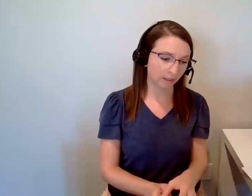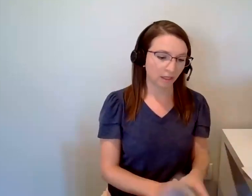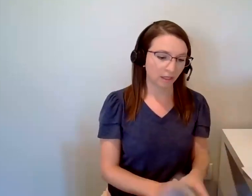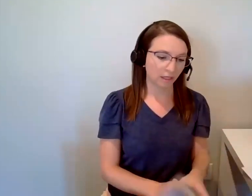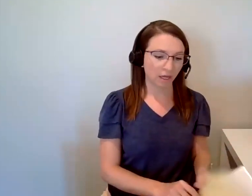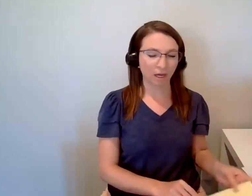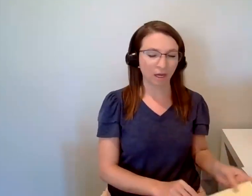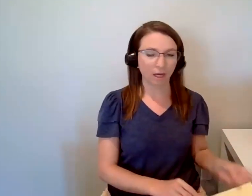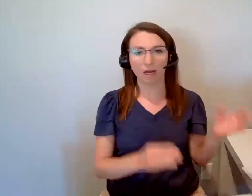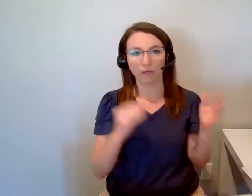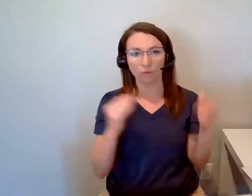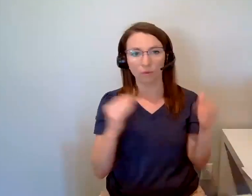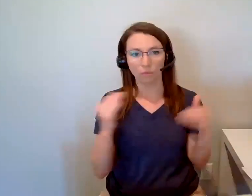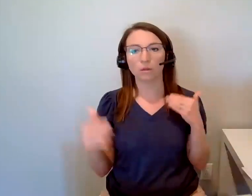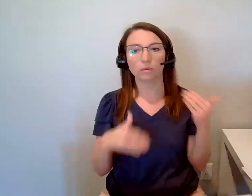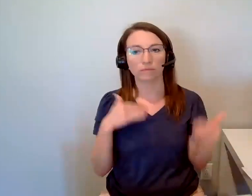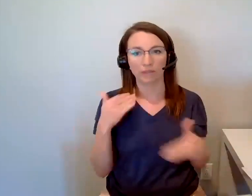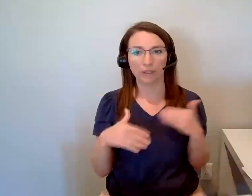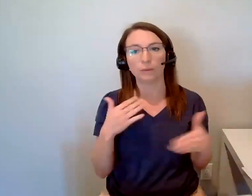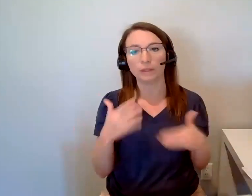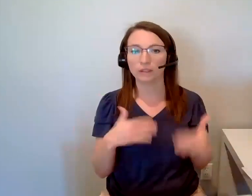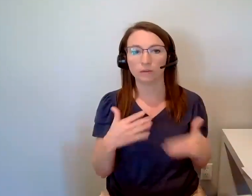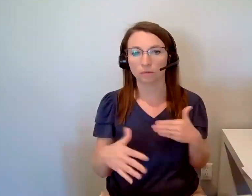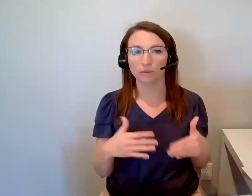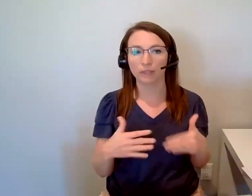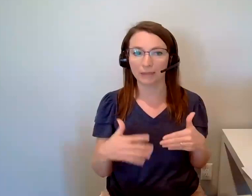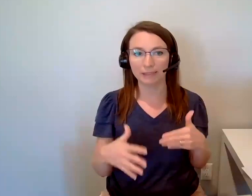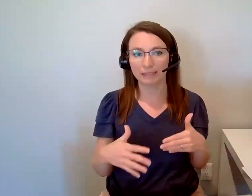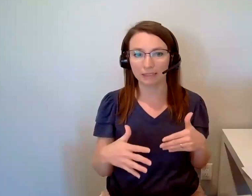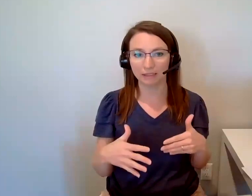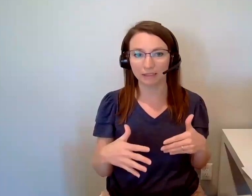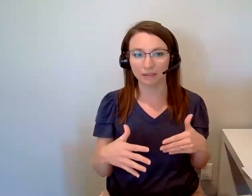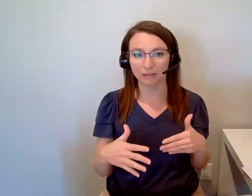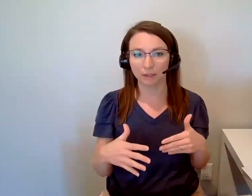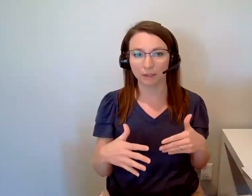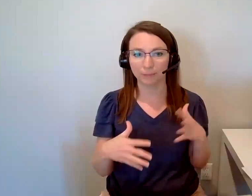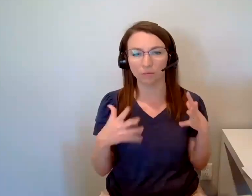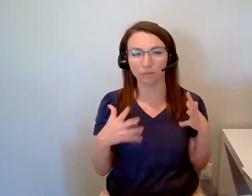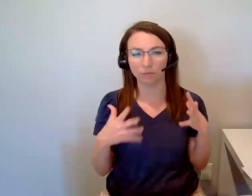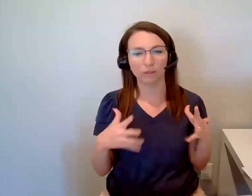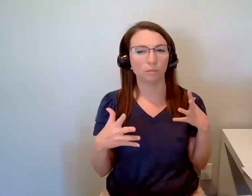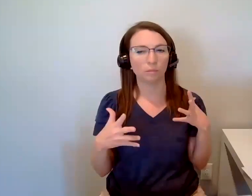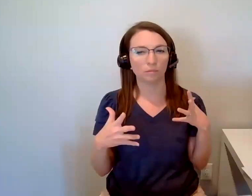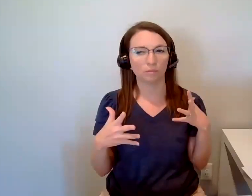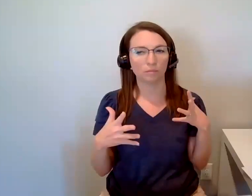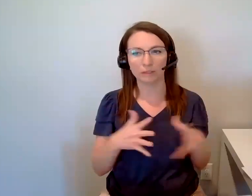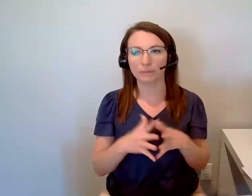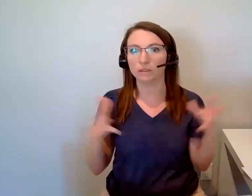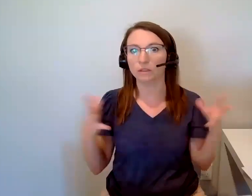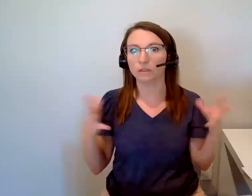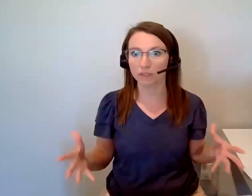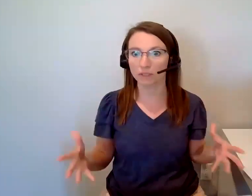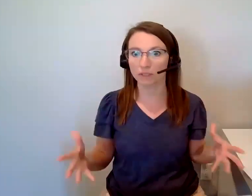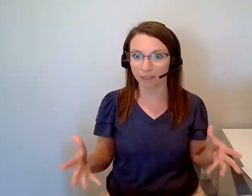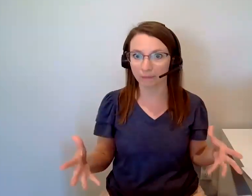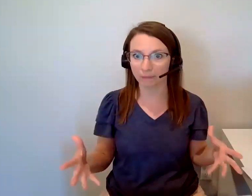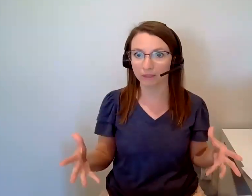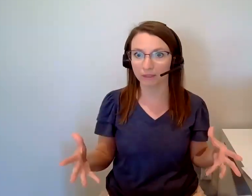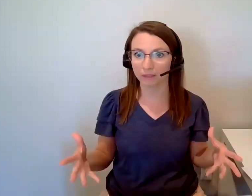document. I will go very quickly through the ABCs, but I really don't want to spend too much time on